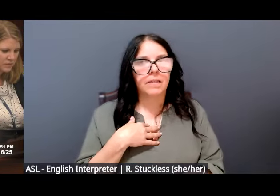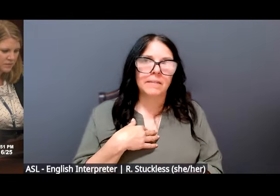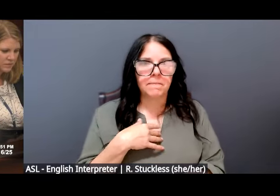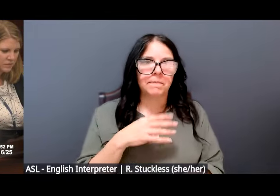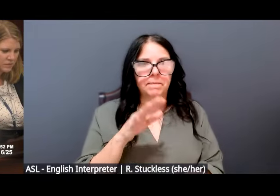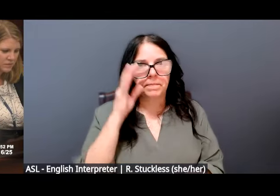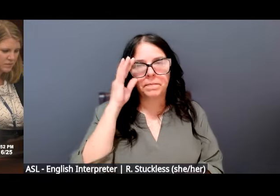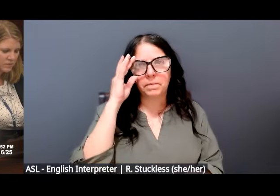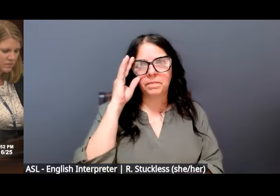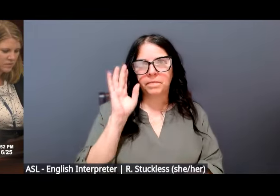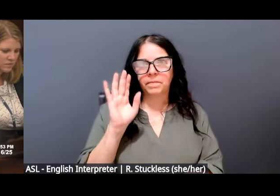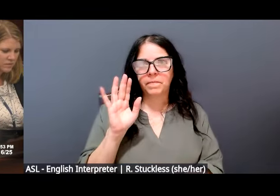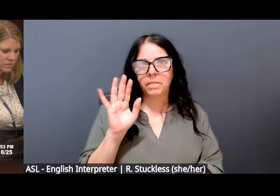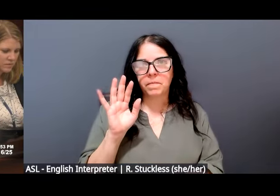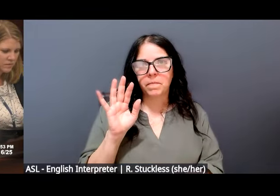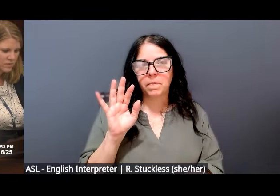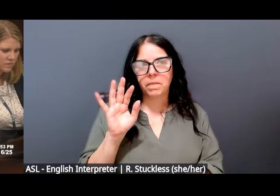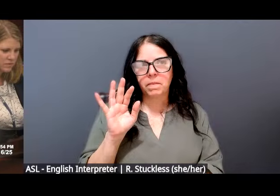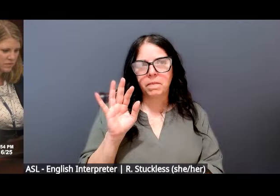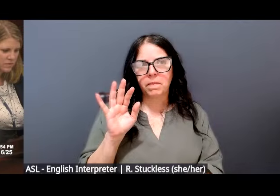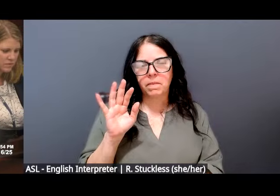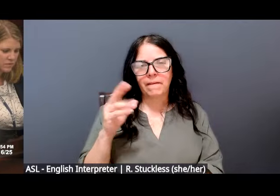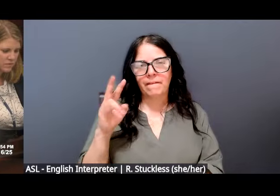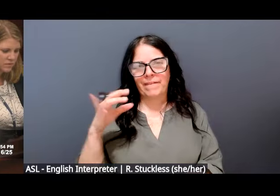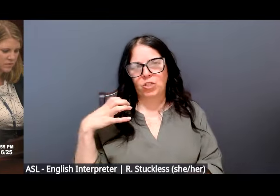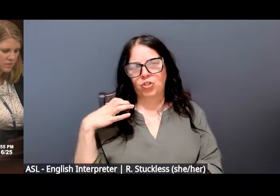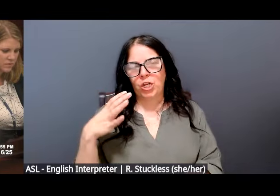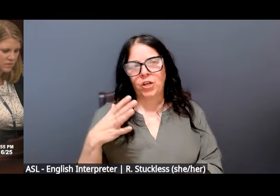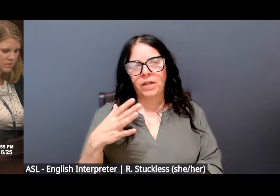And I was, so,